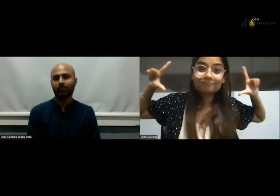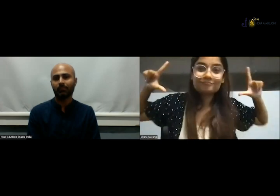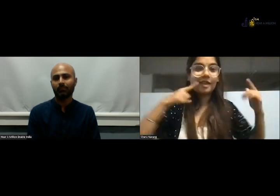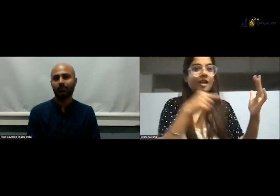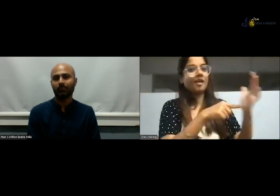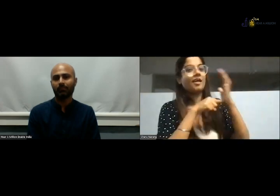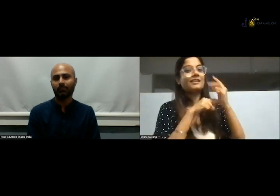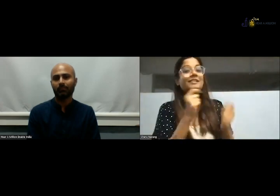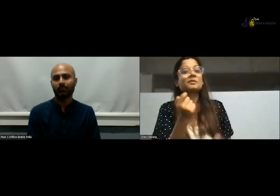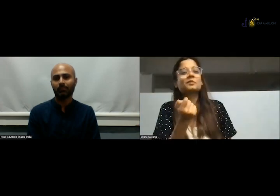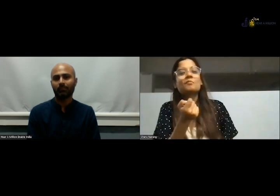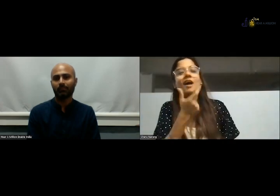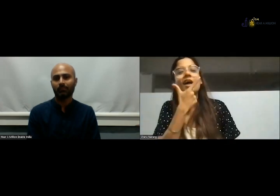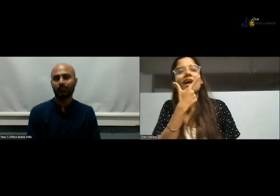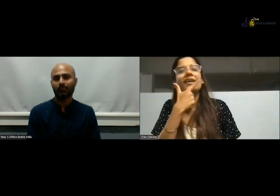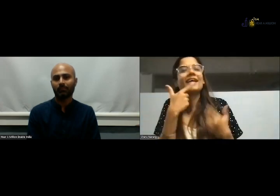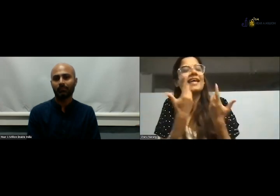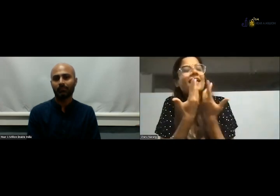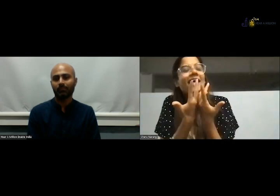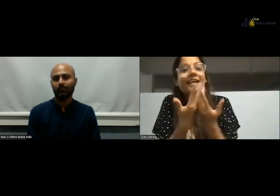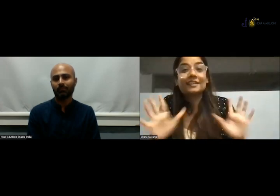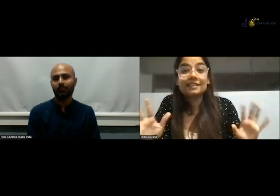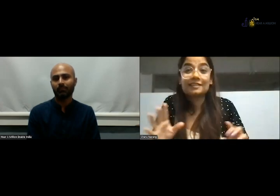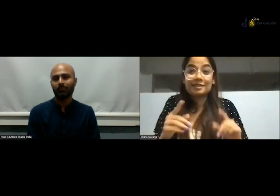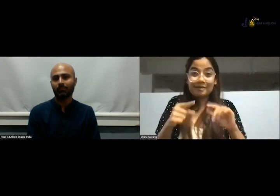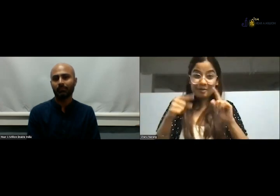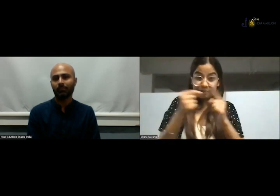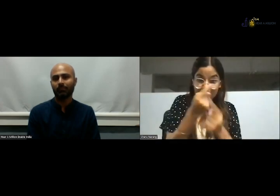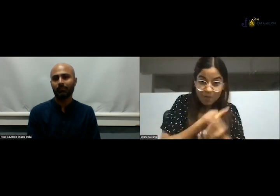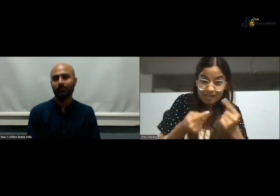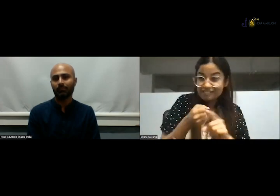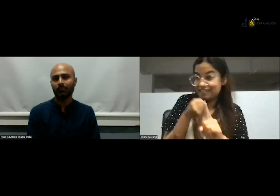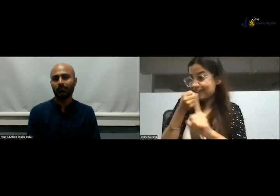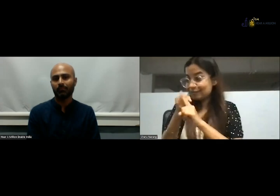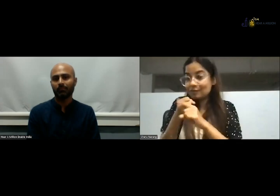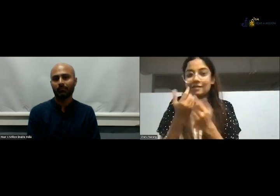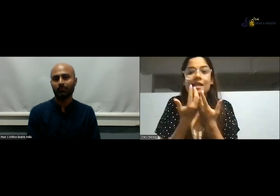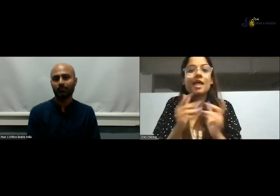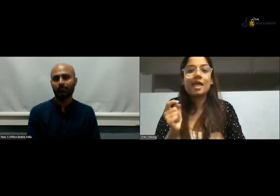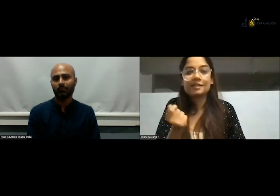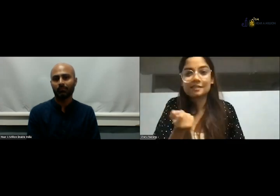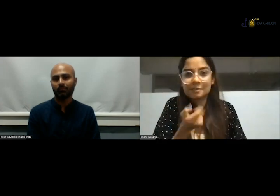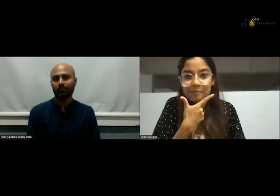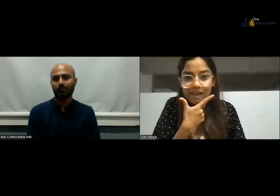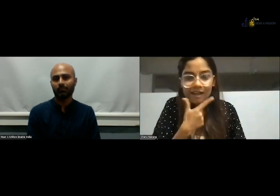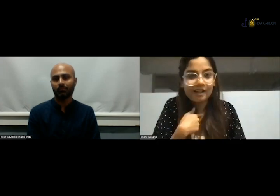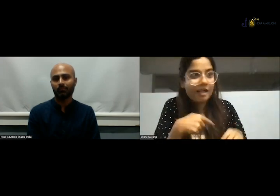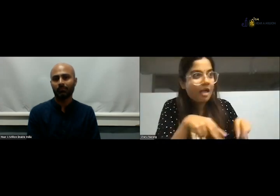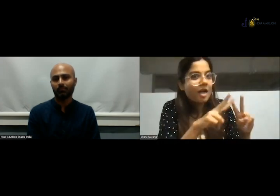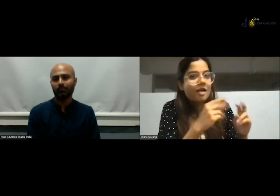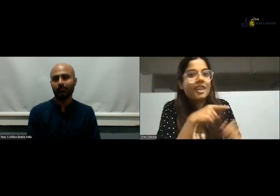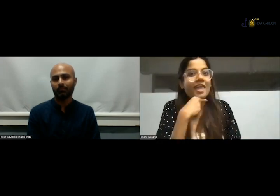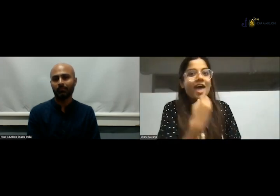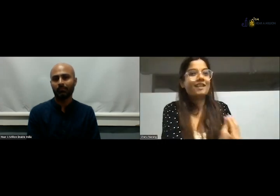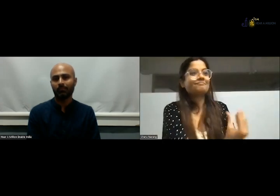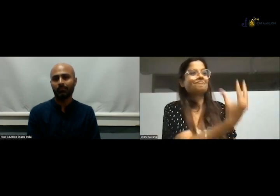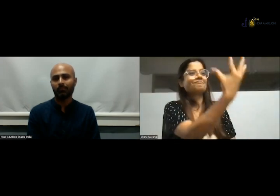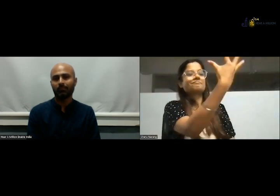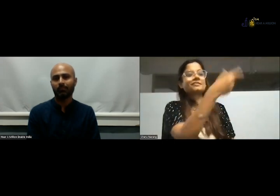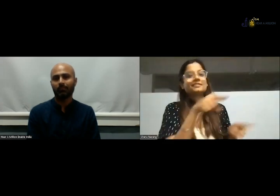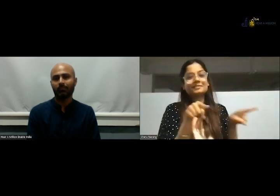always used to smile. She had a very nice smiling face, and she would, reflect among